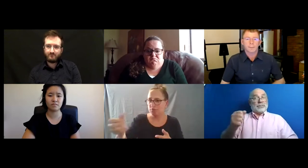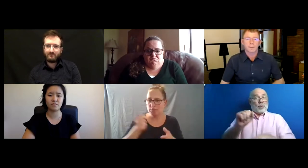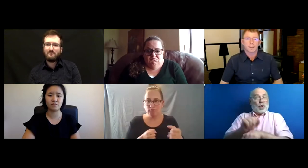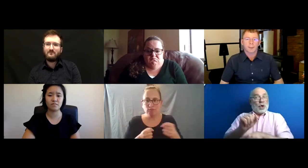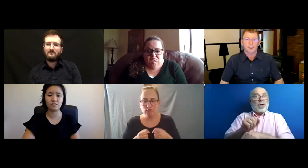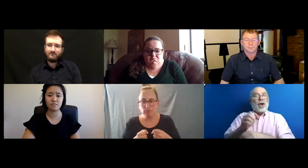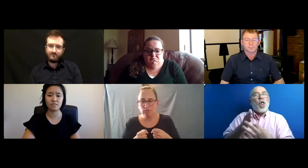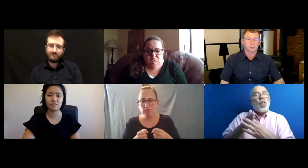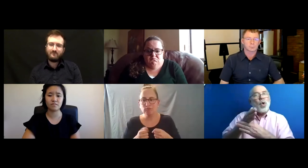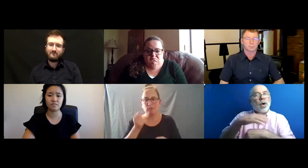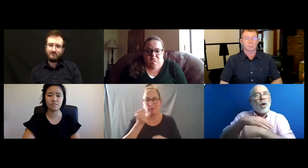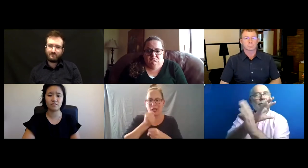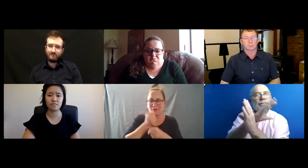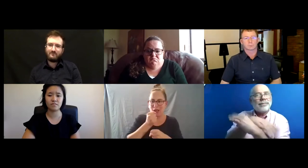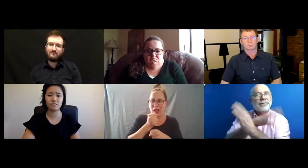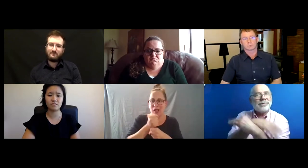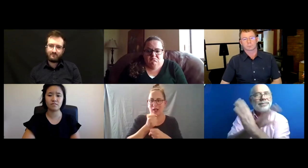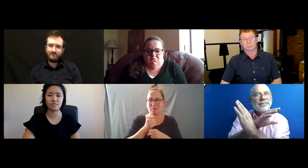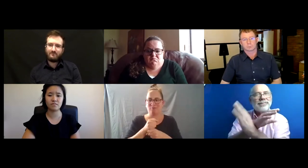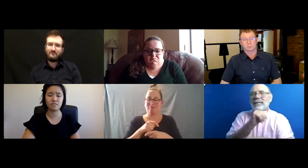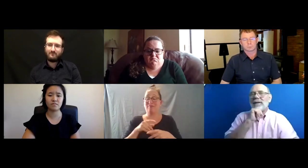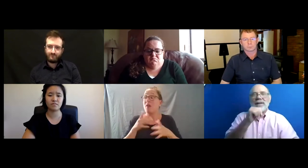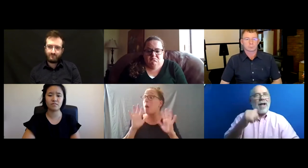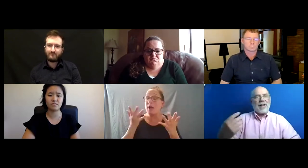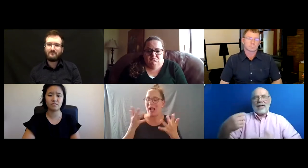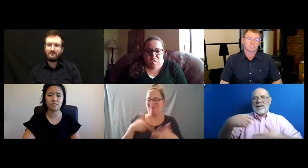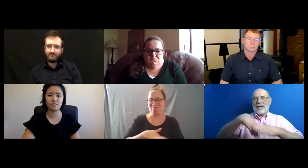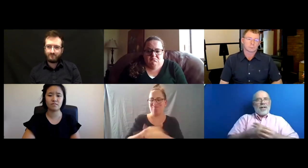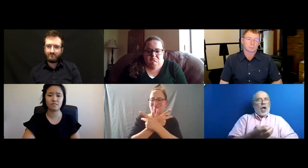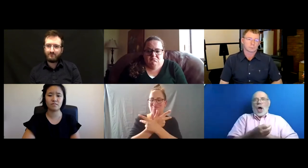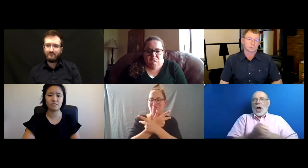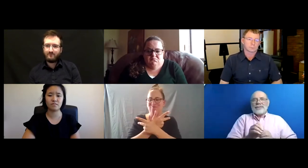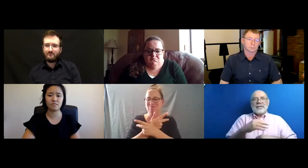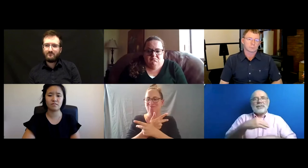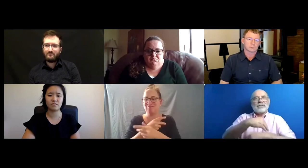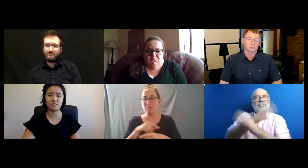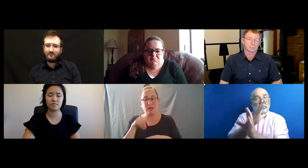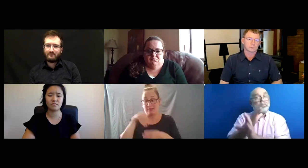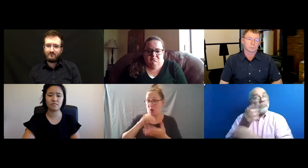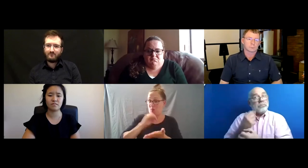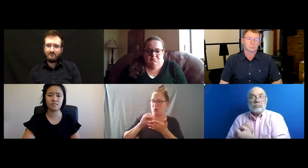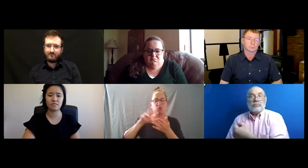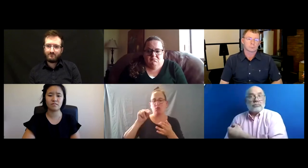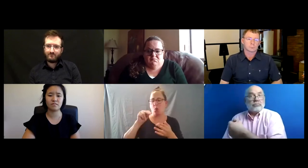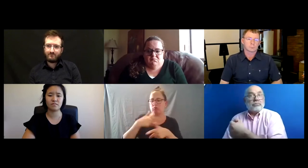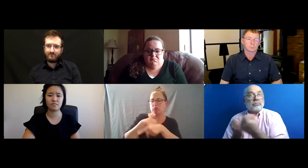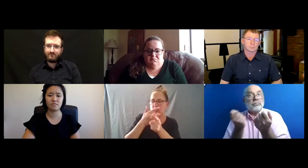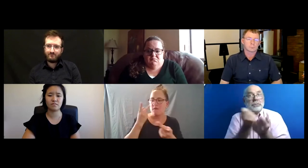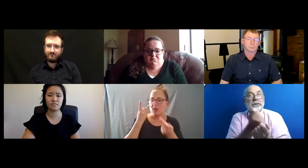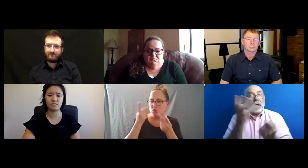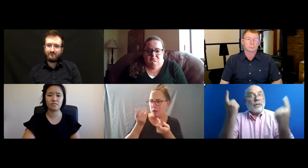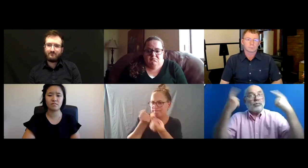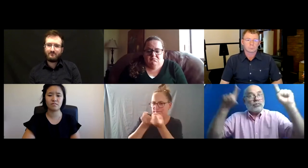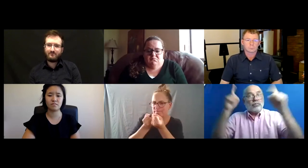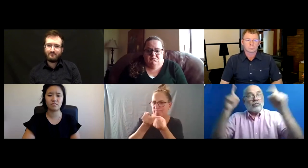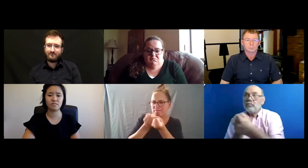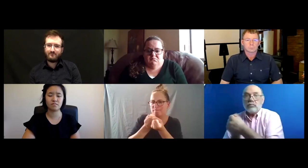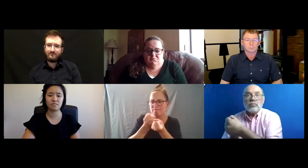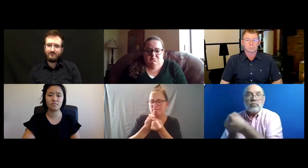are limited. I've been taking on placement students, however, through virtual means. We're not seeing placement students in offices anymore, but